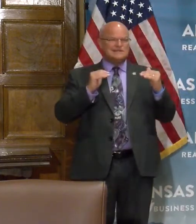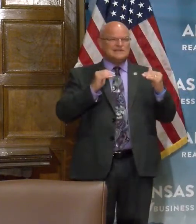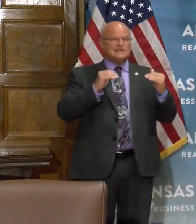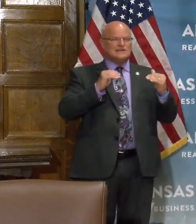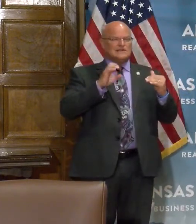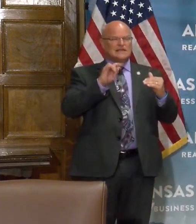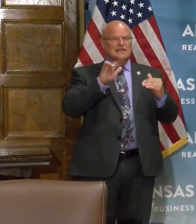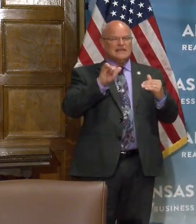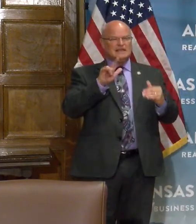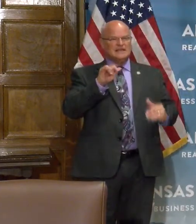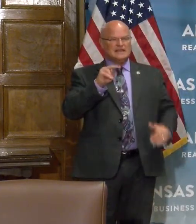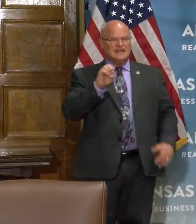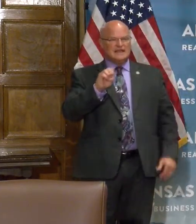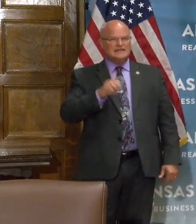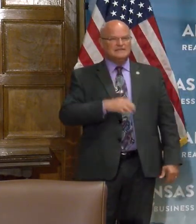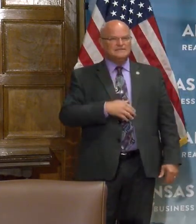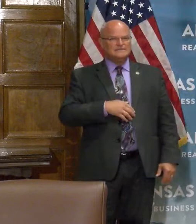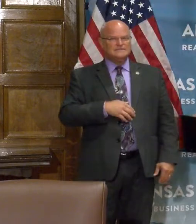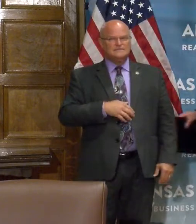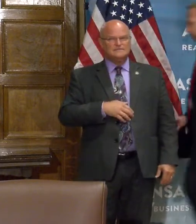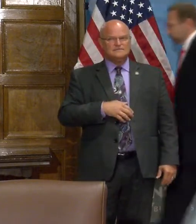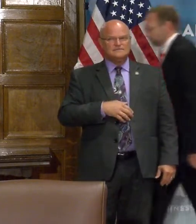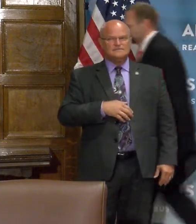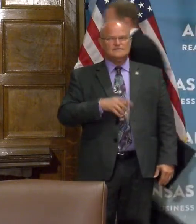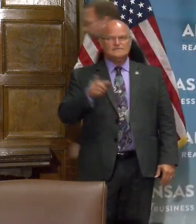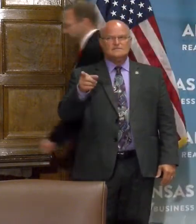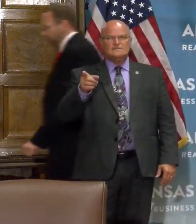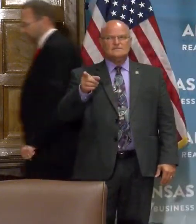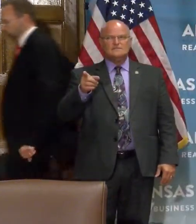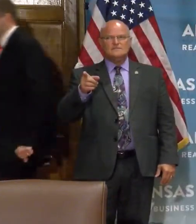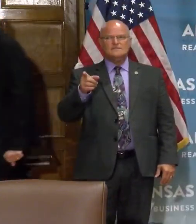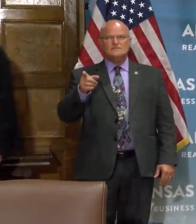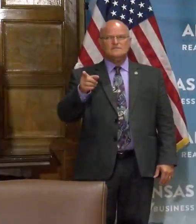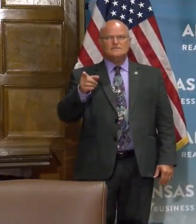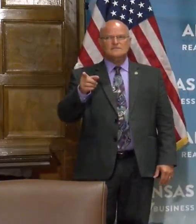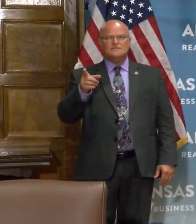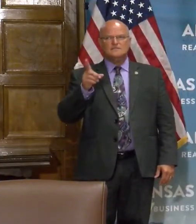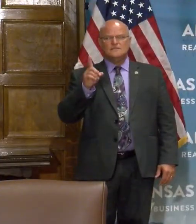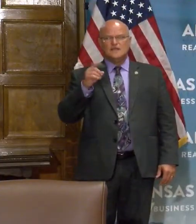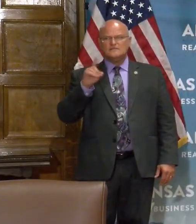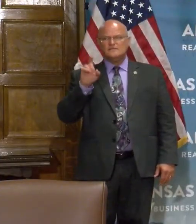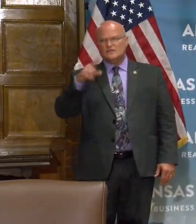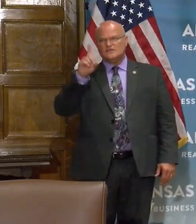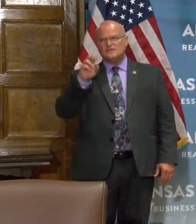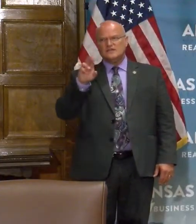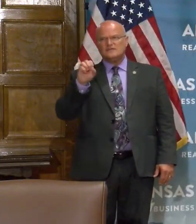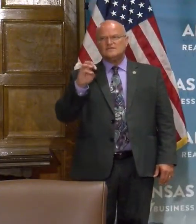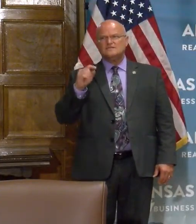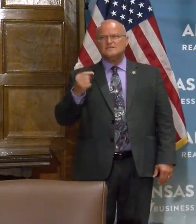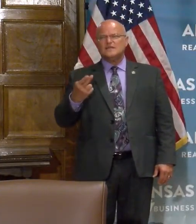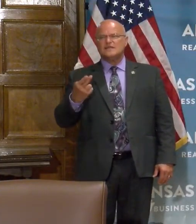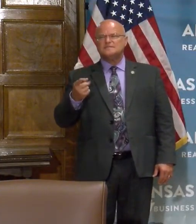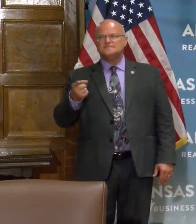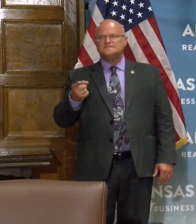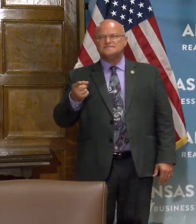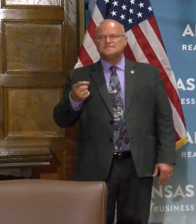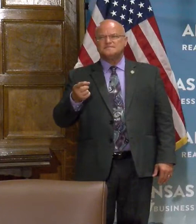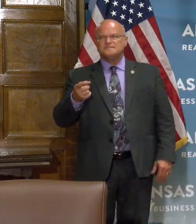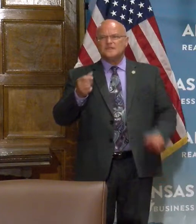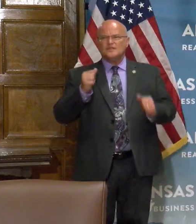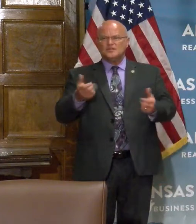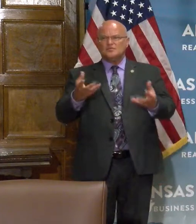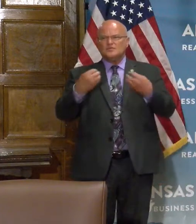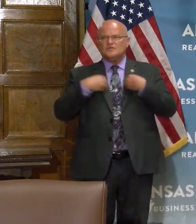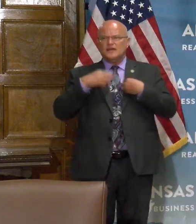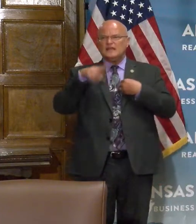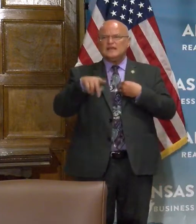a county line. Any question? Yes, Governor. I think it's mainly for Dr. Smith, though. Okay. Could you